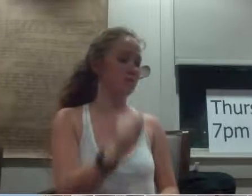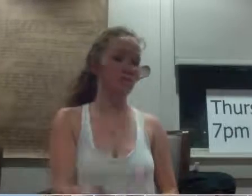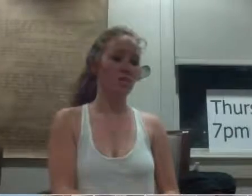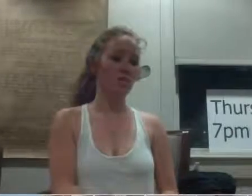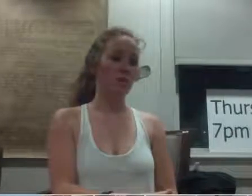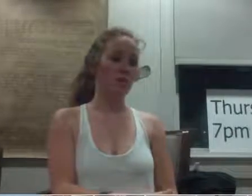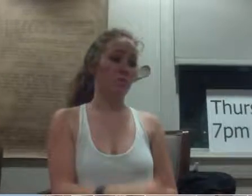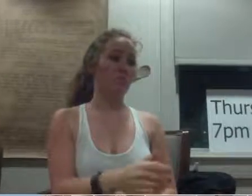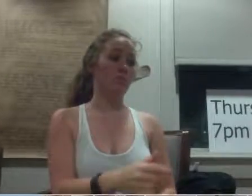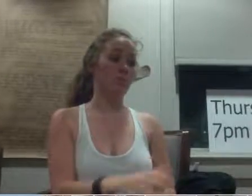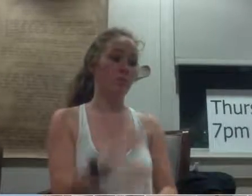their plays.